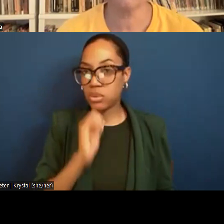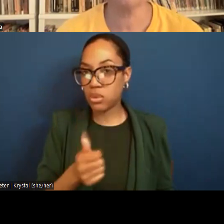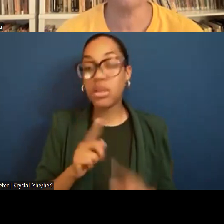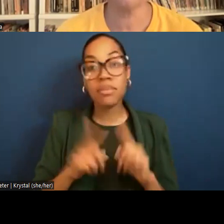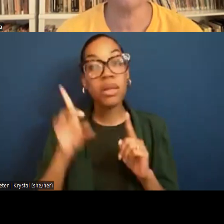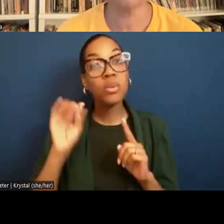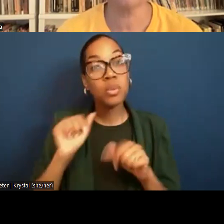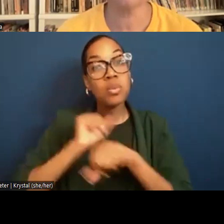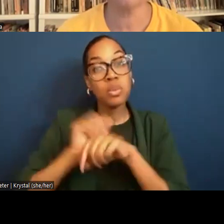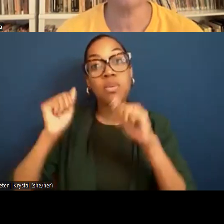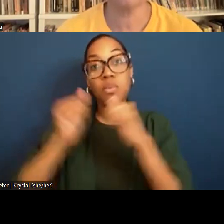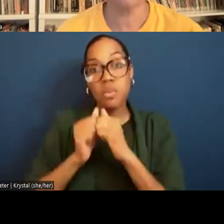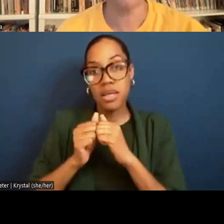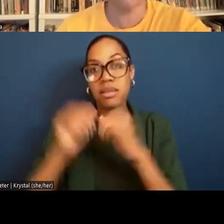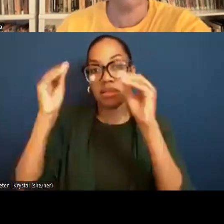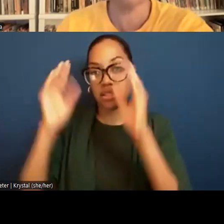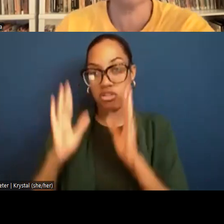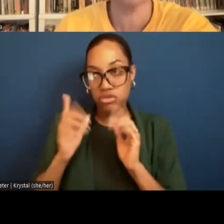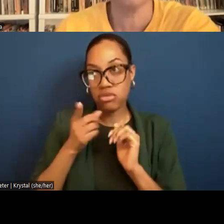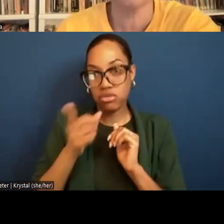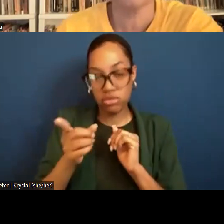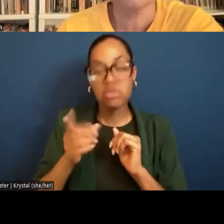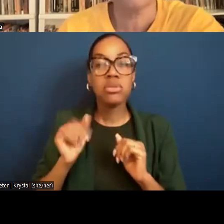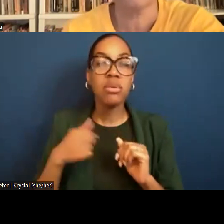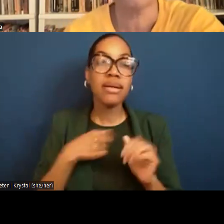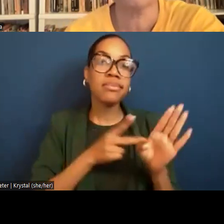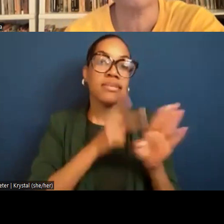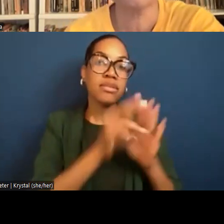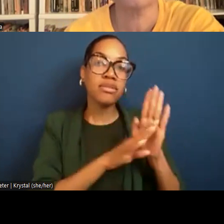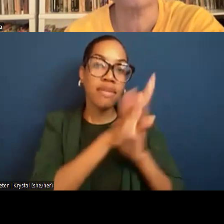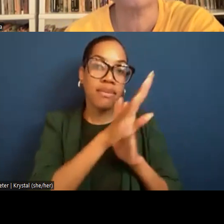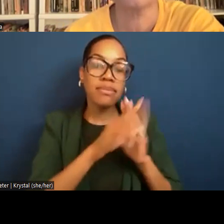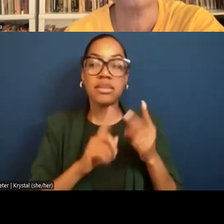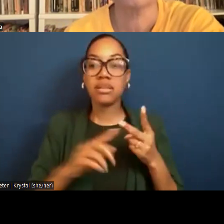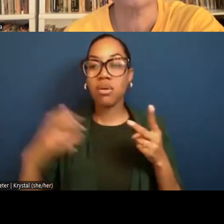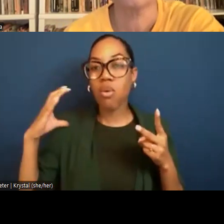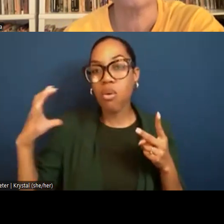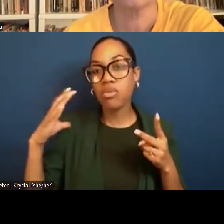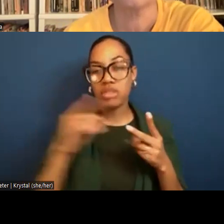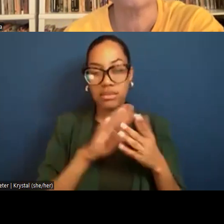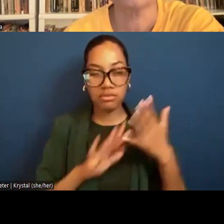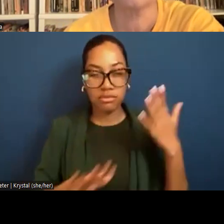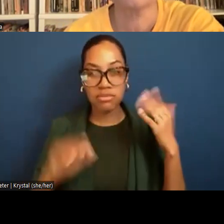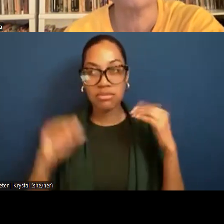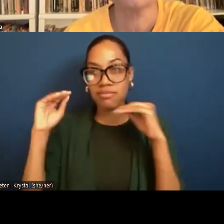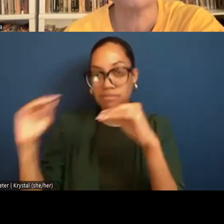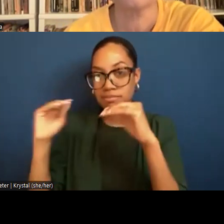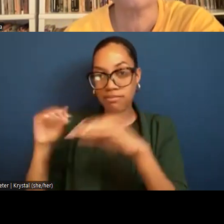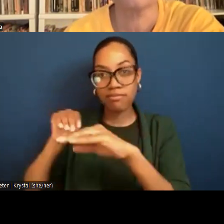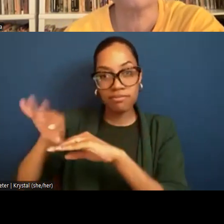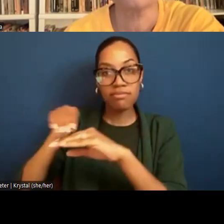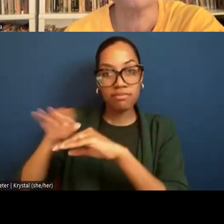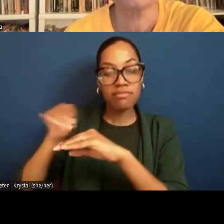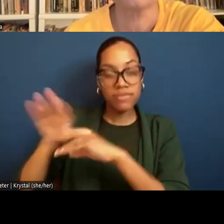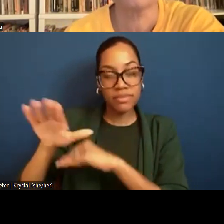And so I'm doing this professional development and coaching around anti-racism, DEI, and